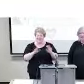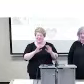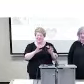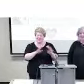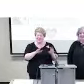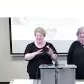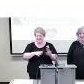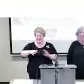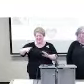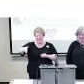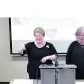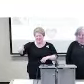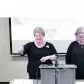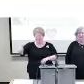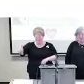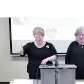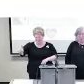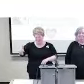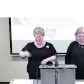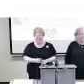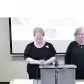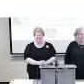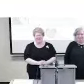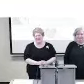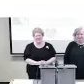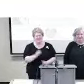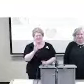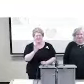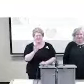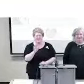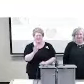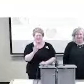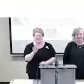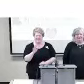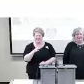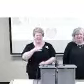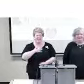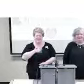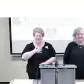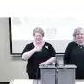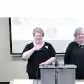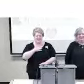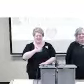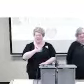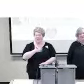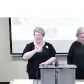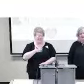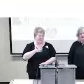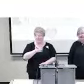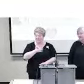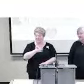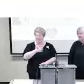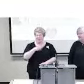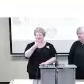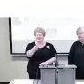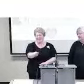50 points is better than zero points so even if it's not perfect facing that realize you'll never